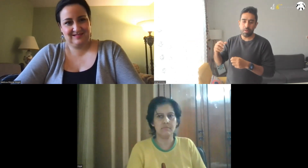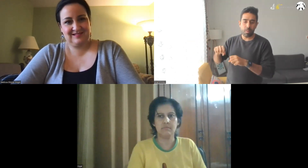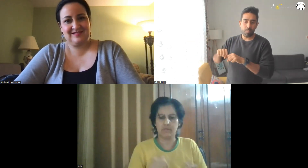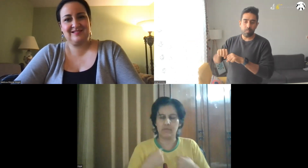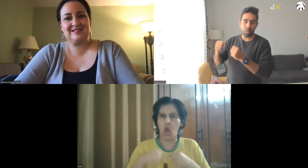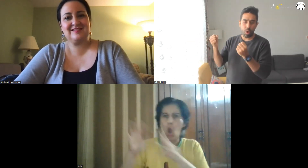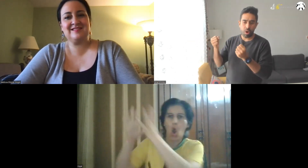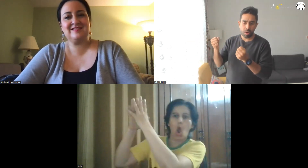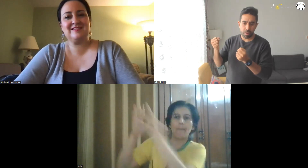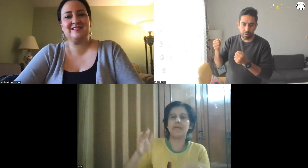kind of situations.